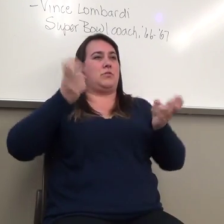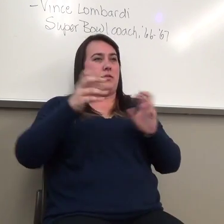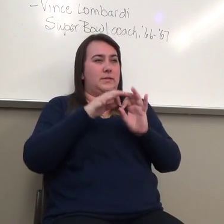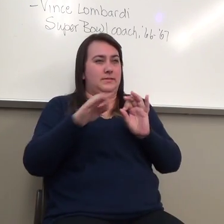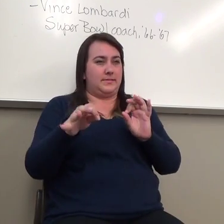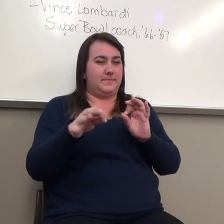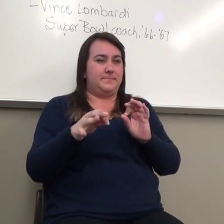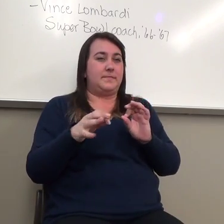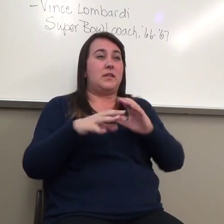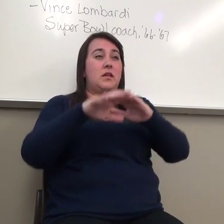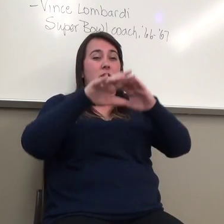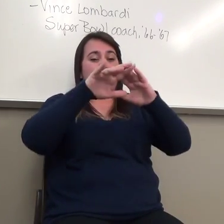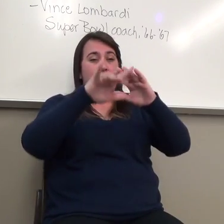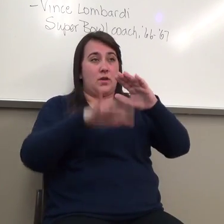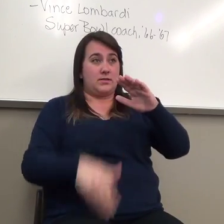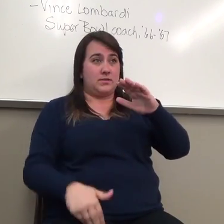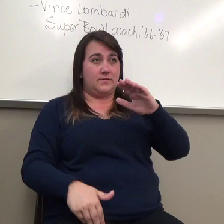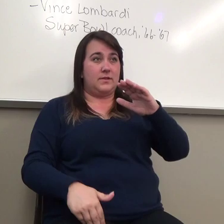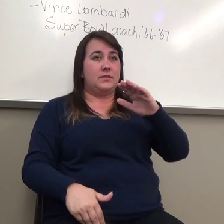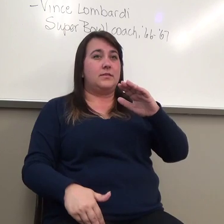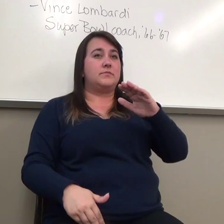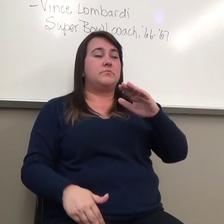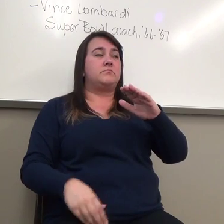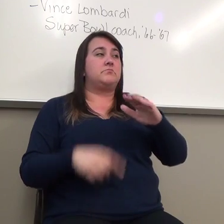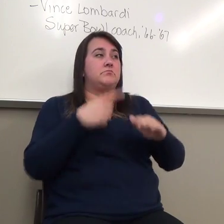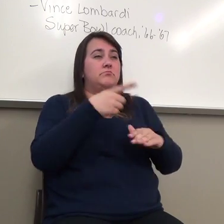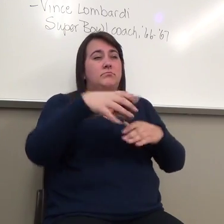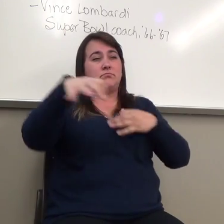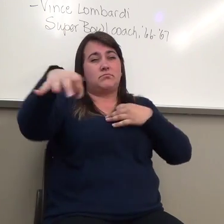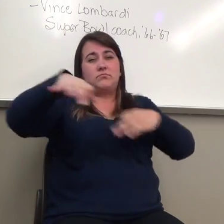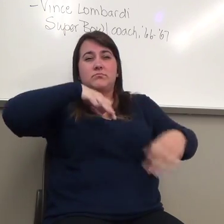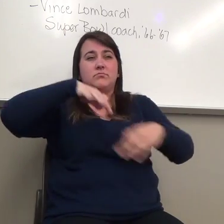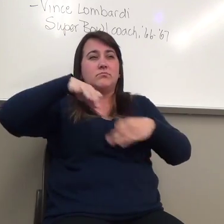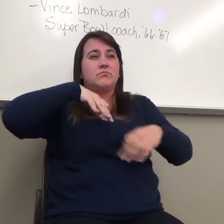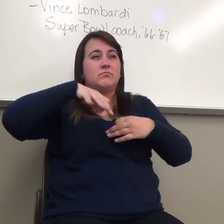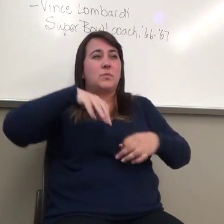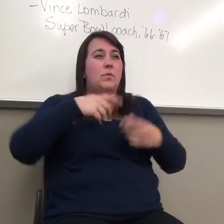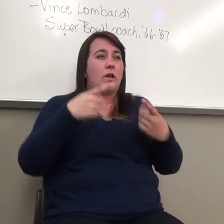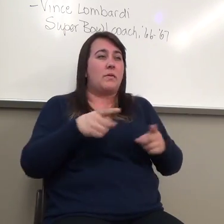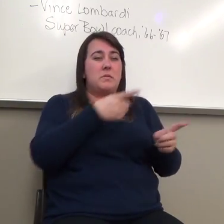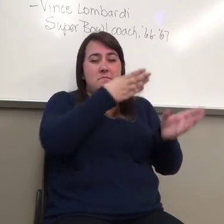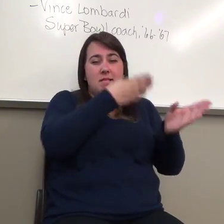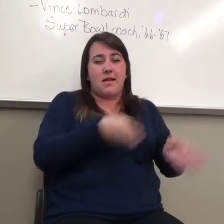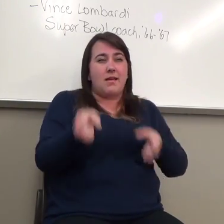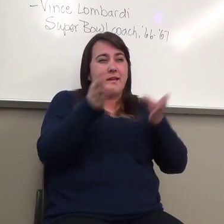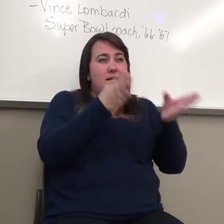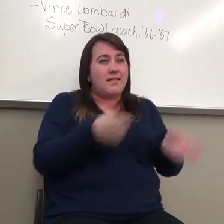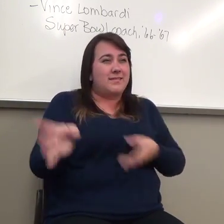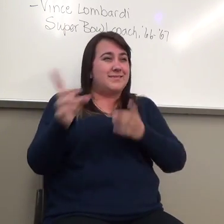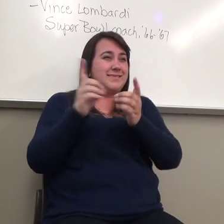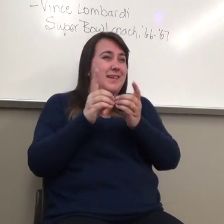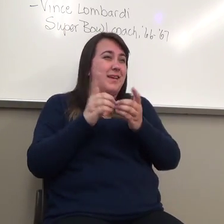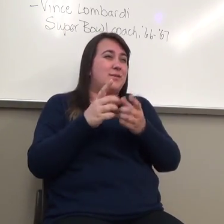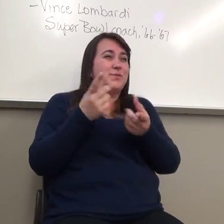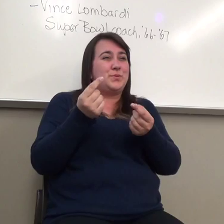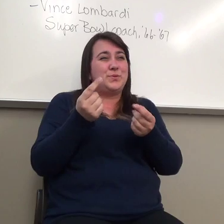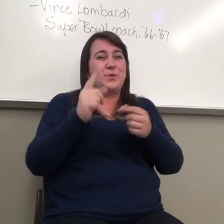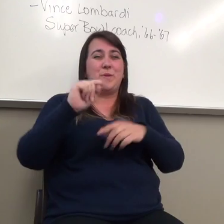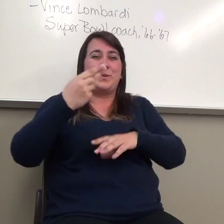the rest of it, he's describing, he plans it. It's a Thursday night. He made